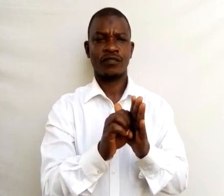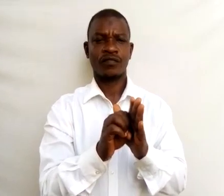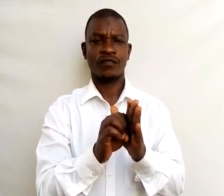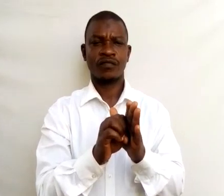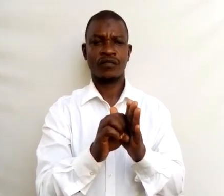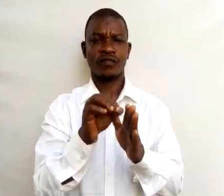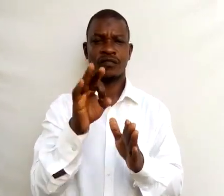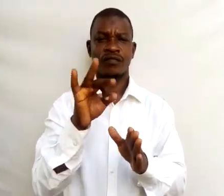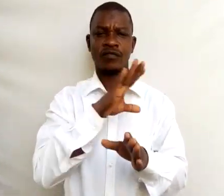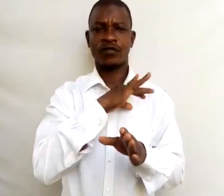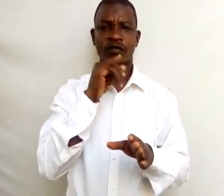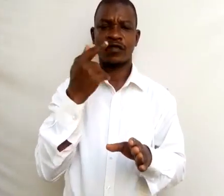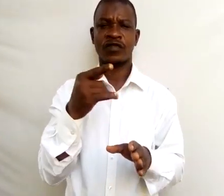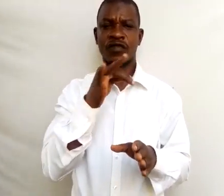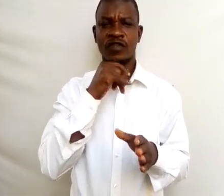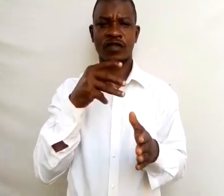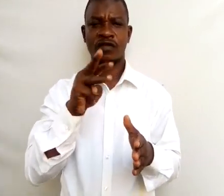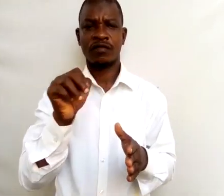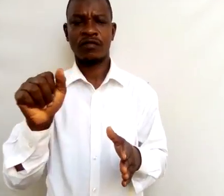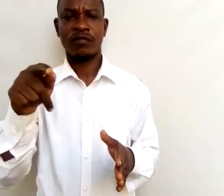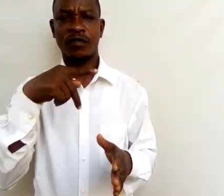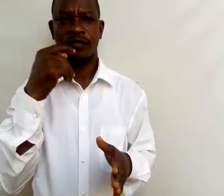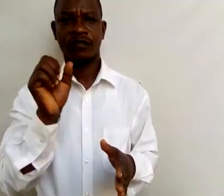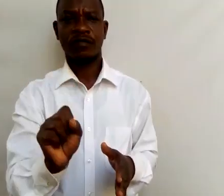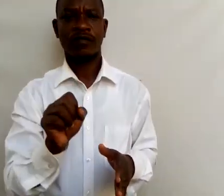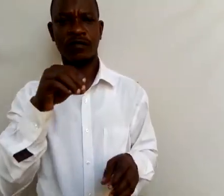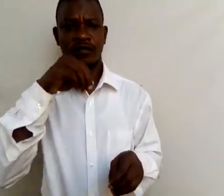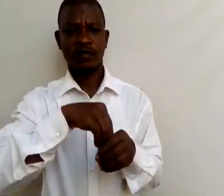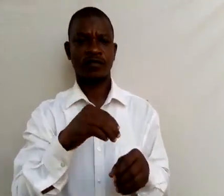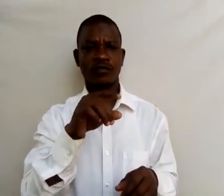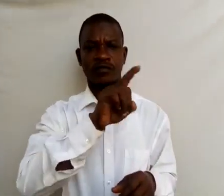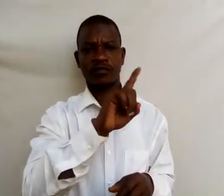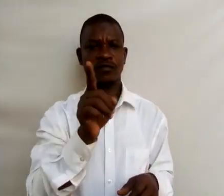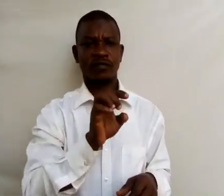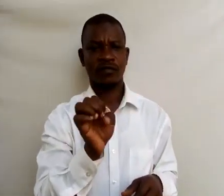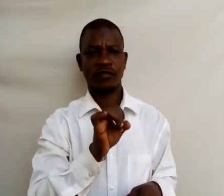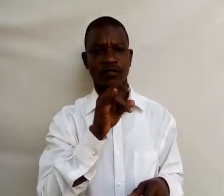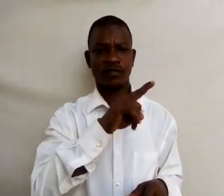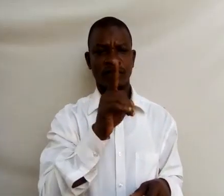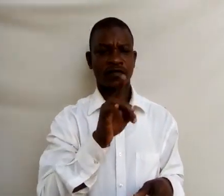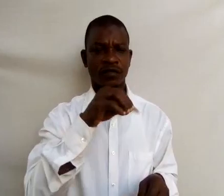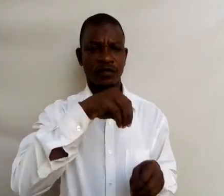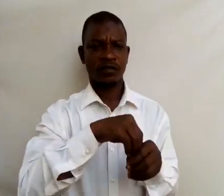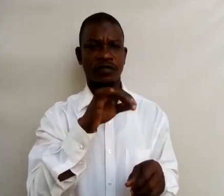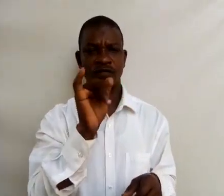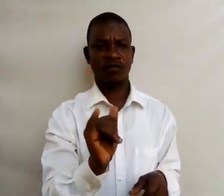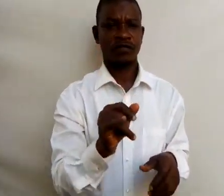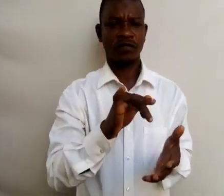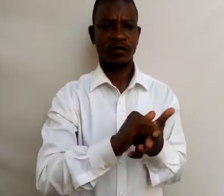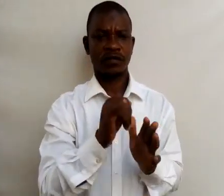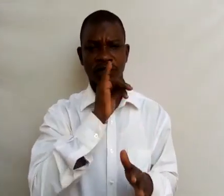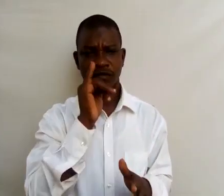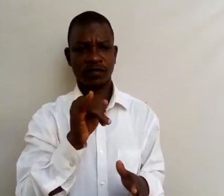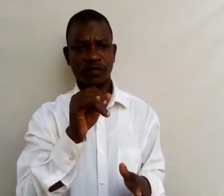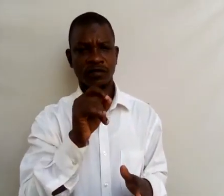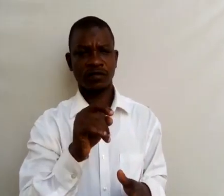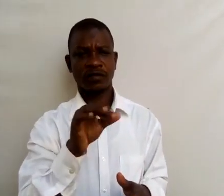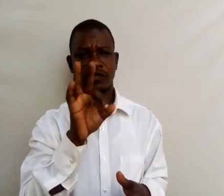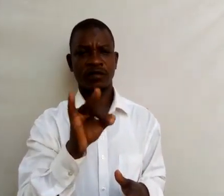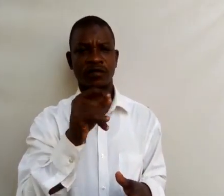F and G maps X into Z, Z into Y. That is, F maps X